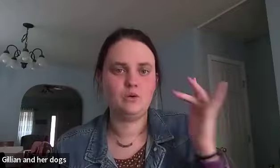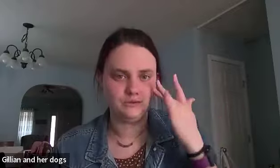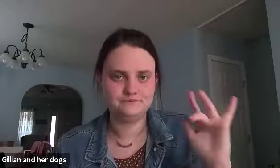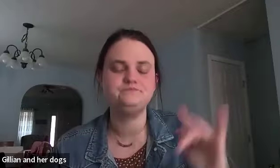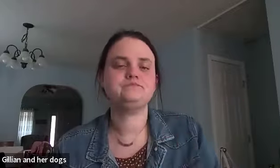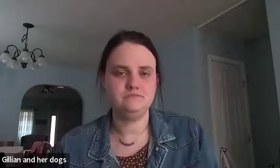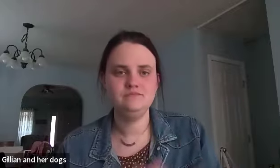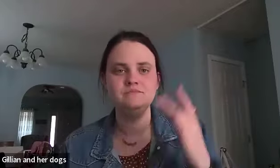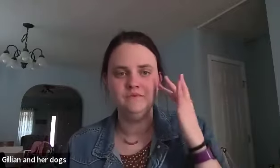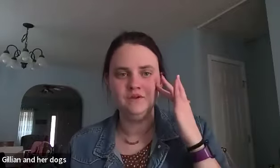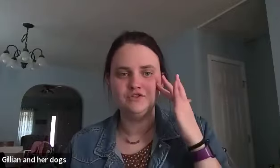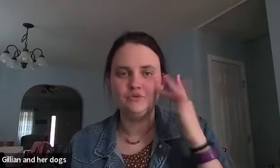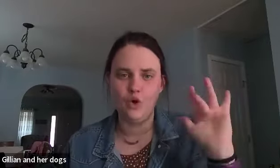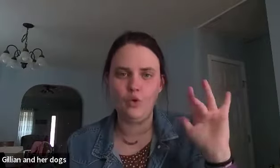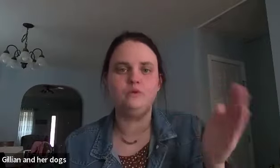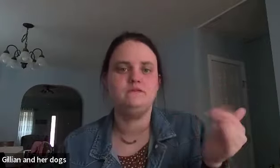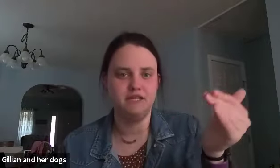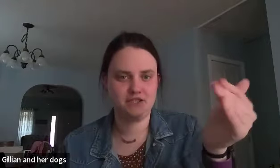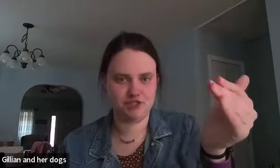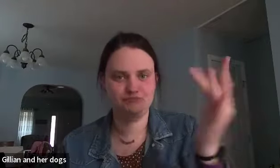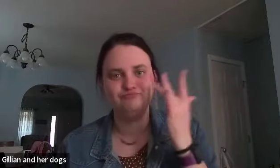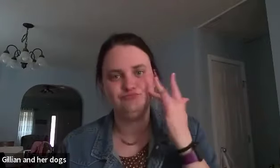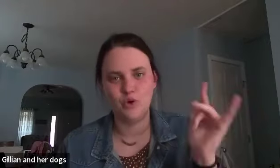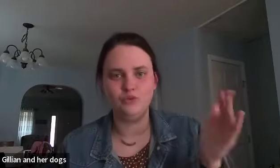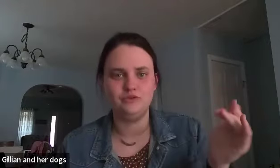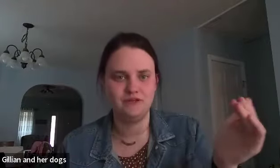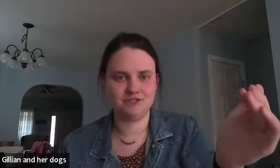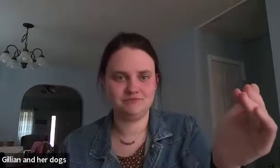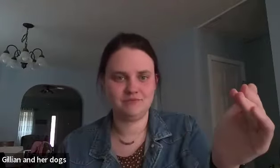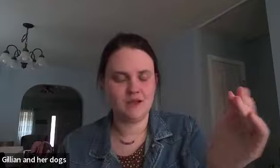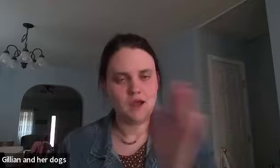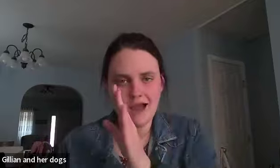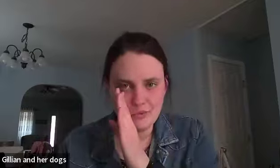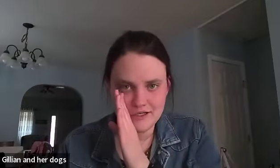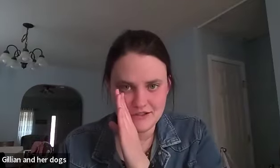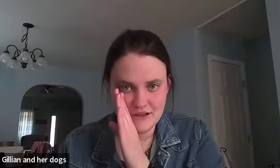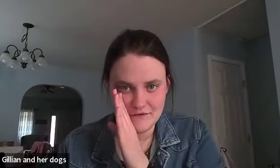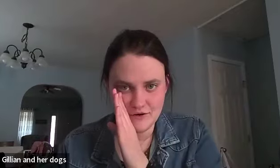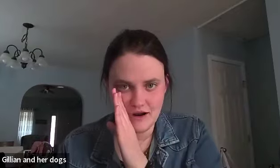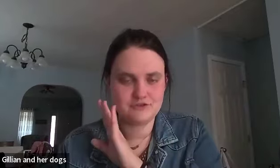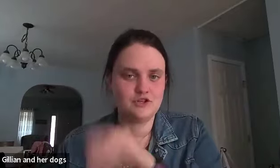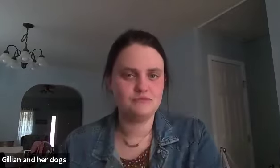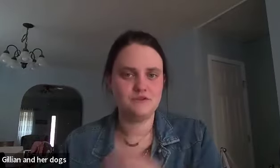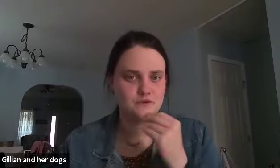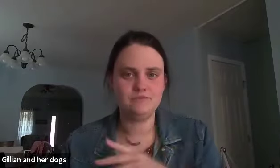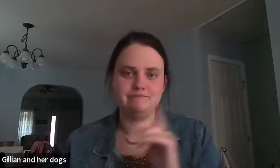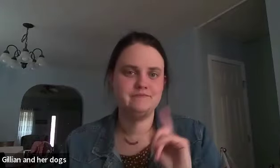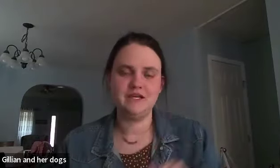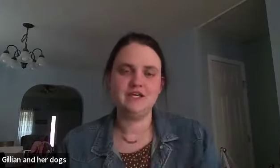gold. So goldfish, goldfish. I would not do that for the crackers though. The food,